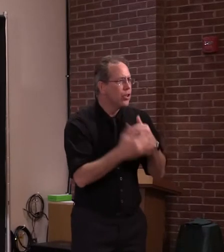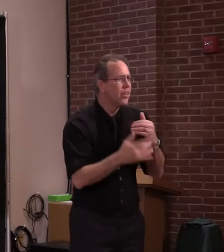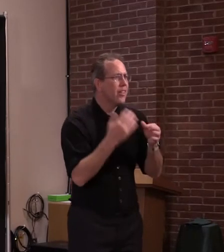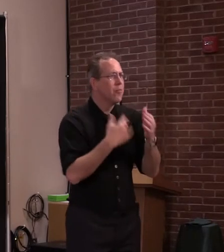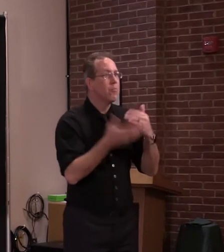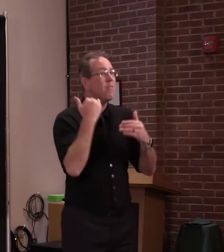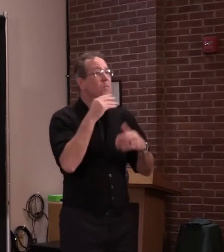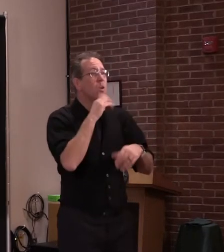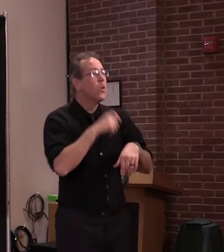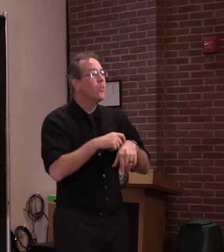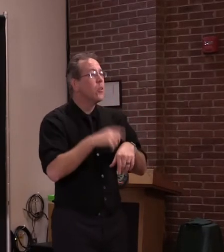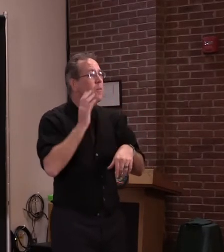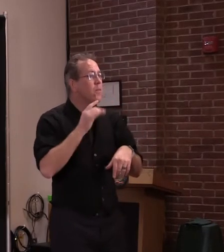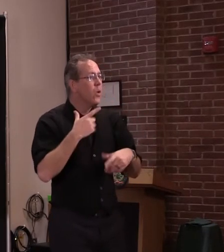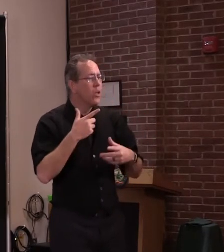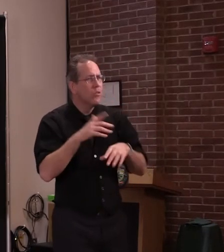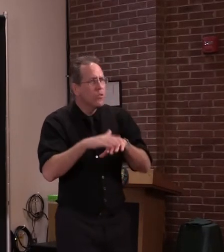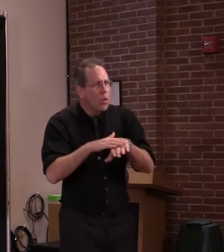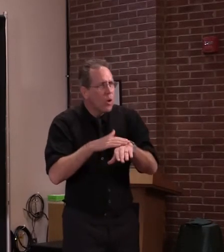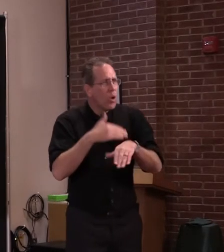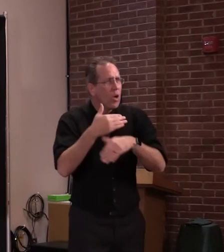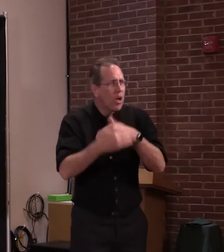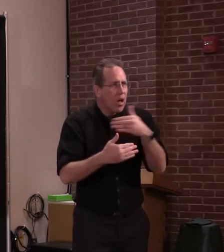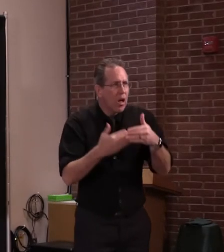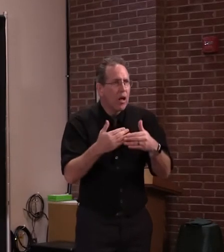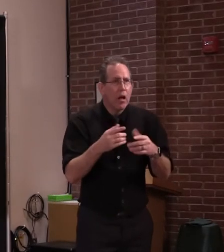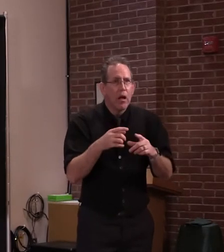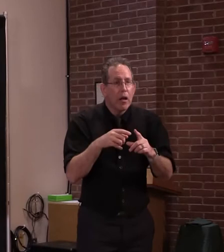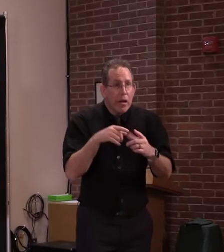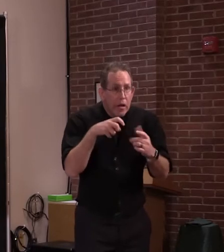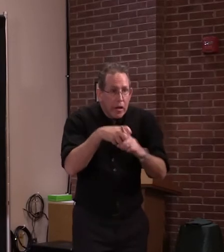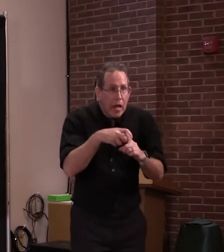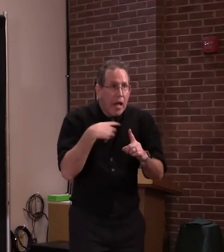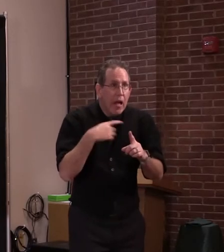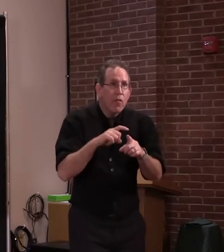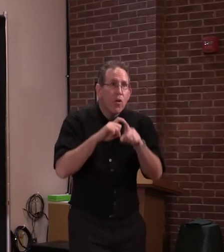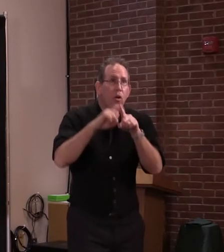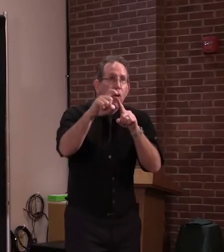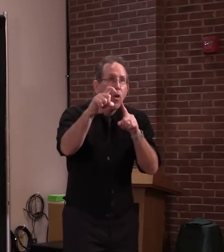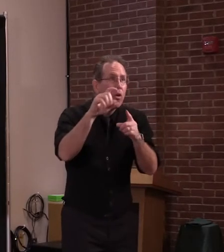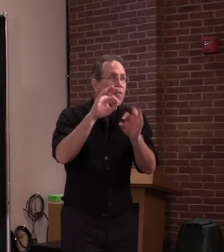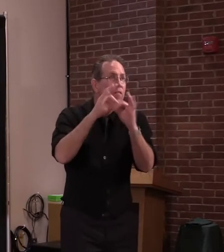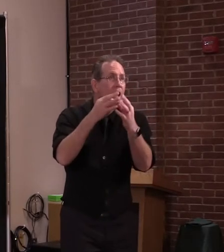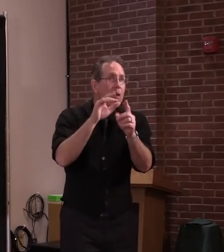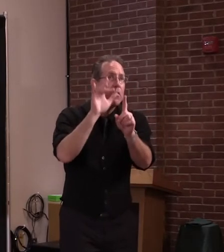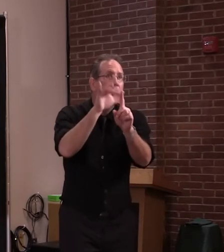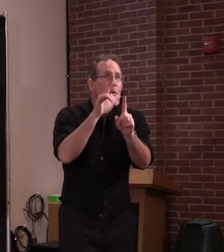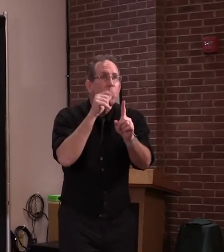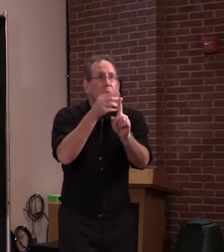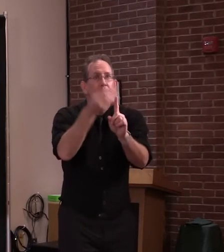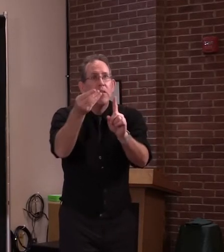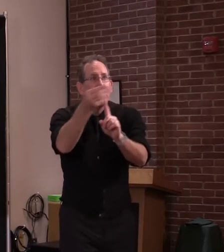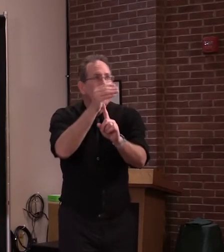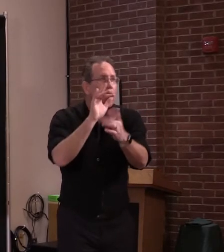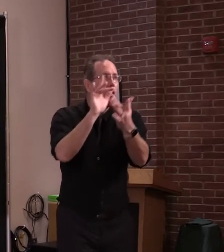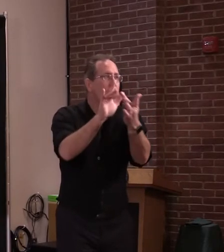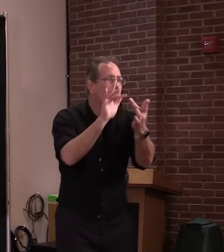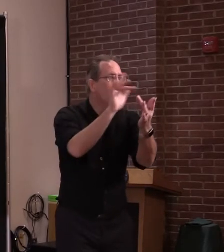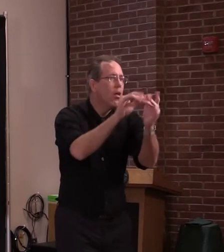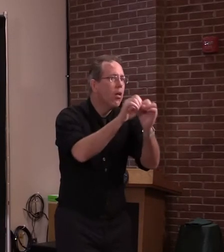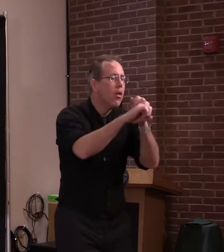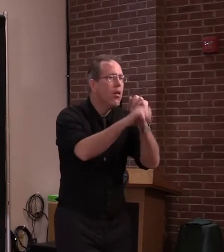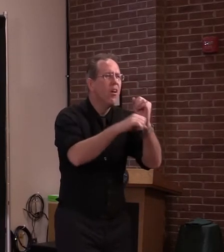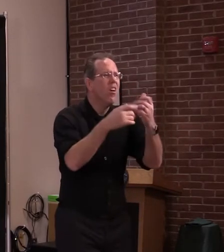wasn't making any sense with this new variant, which hit us very quickly, hit the whole world, country